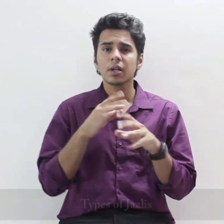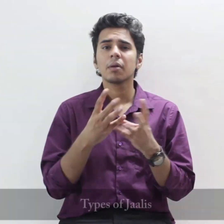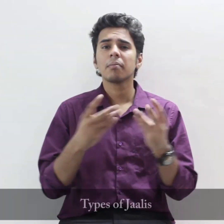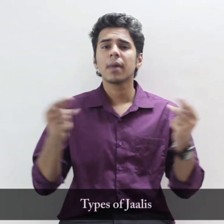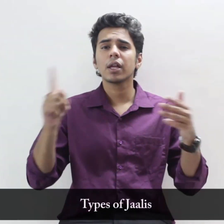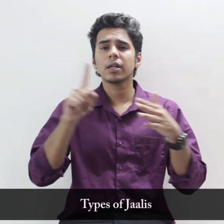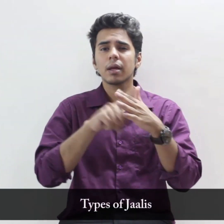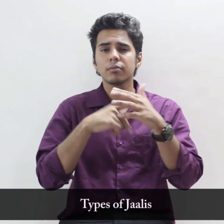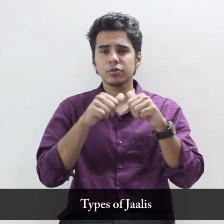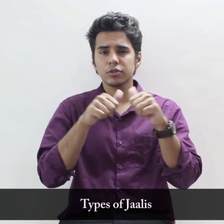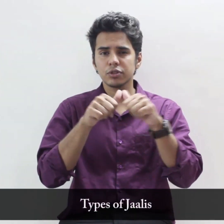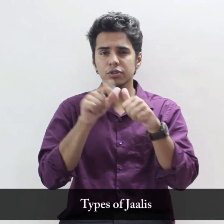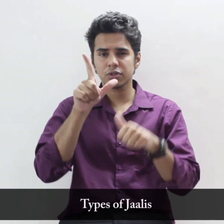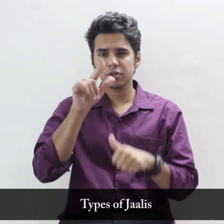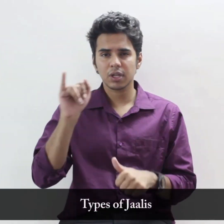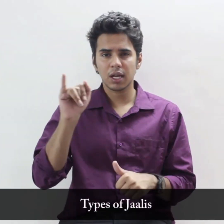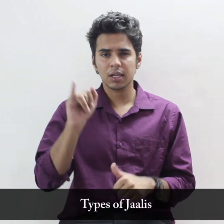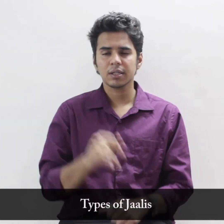Types of jalis.